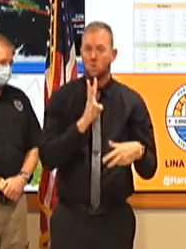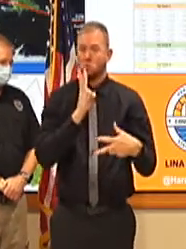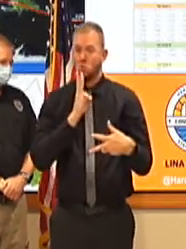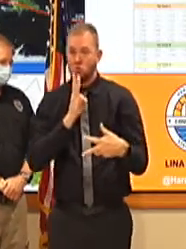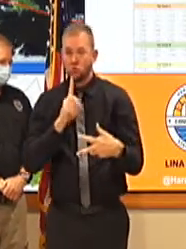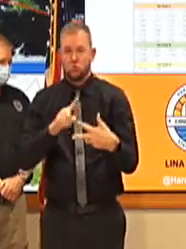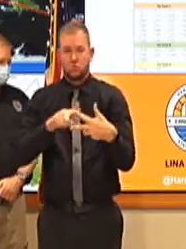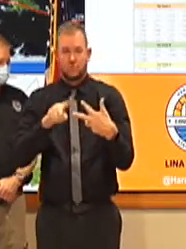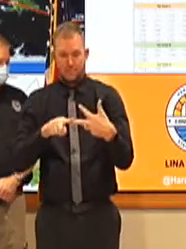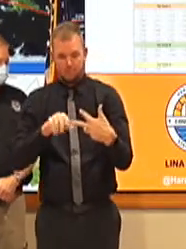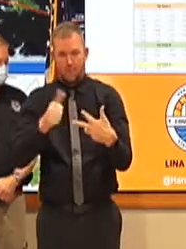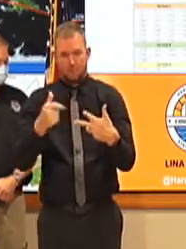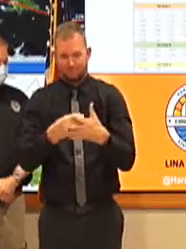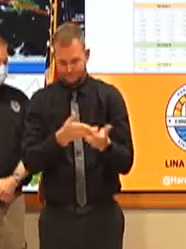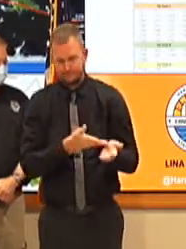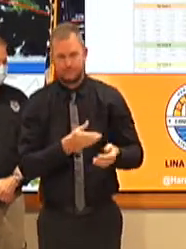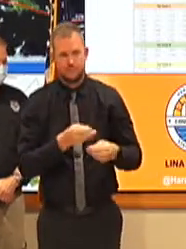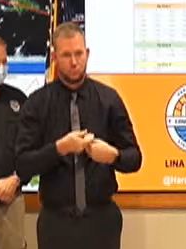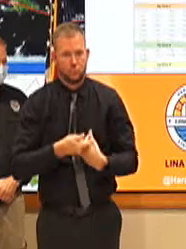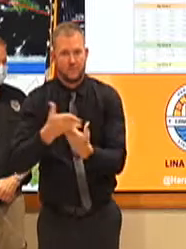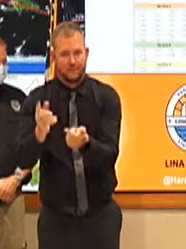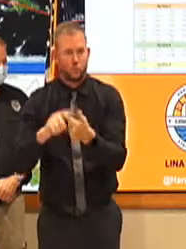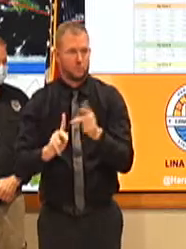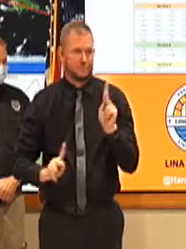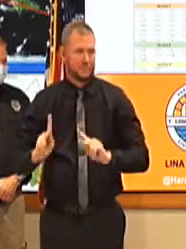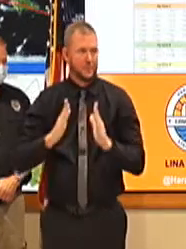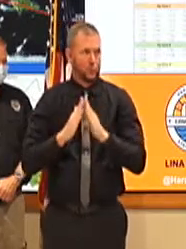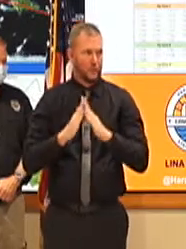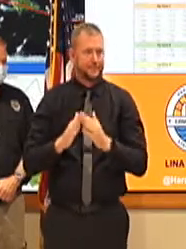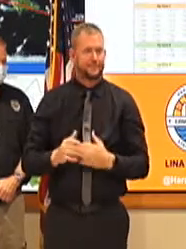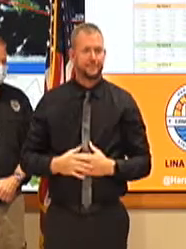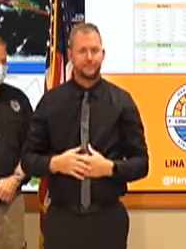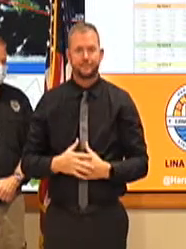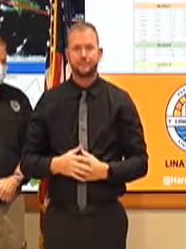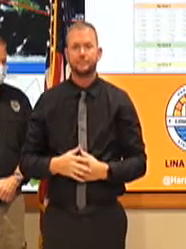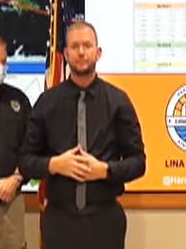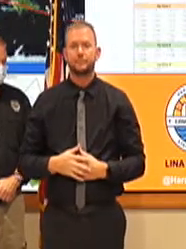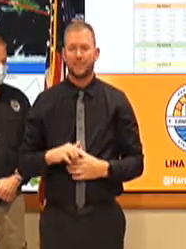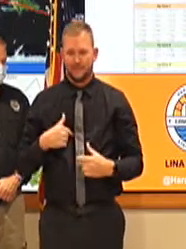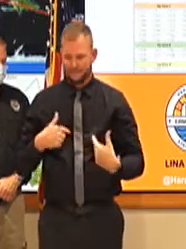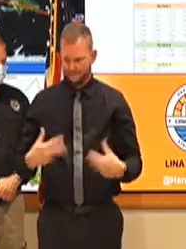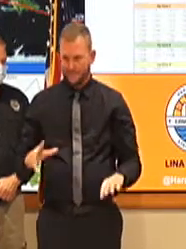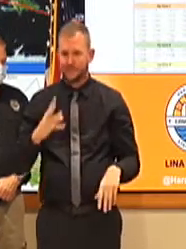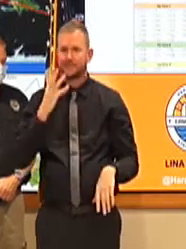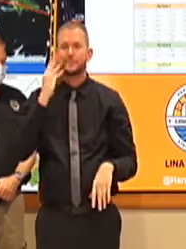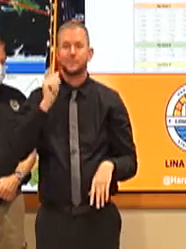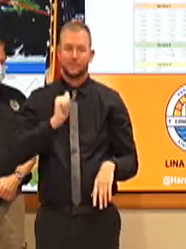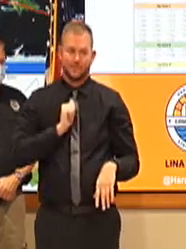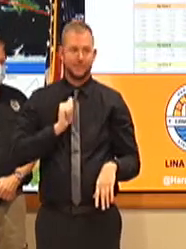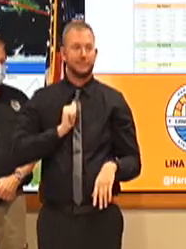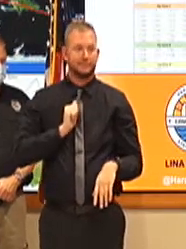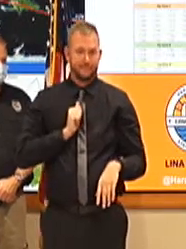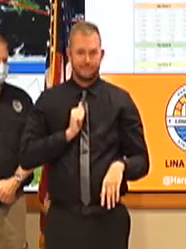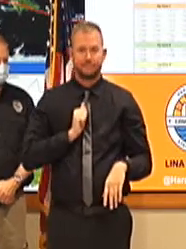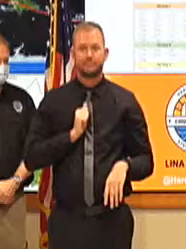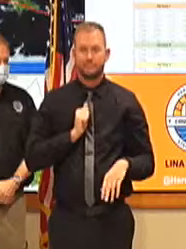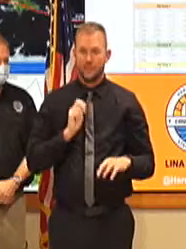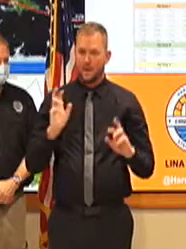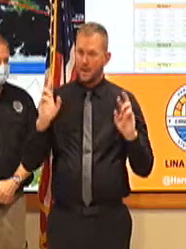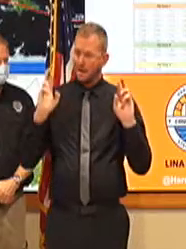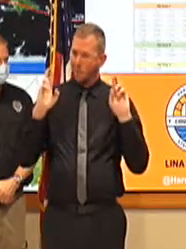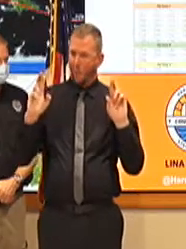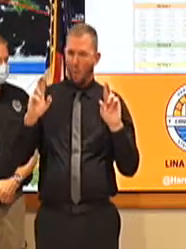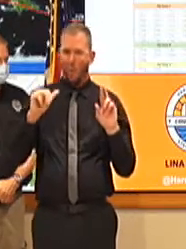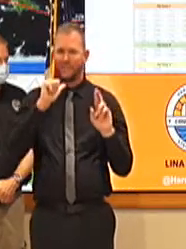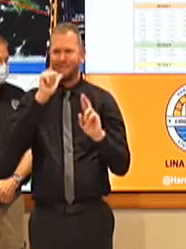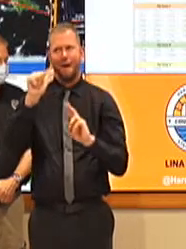this with Ike. I remember myself, living through this, and let's hope that it won't have that kind of impact, but that's why we're